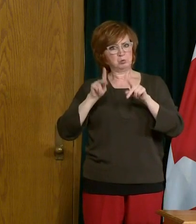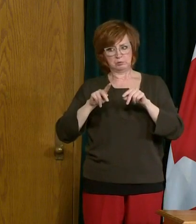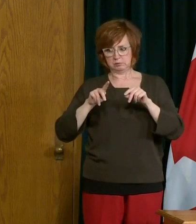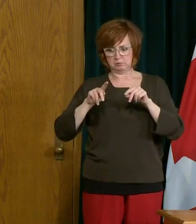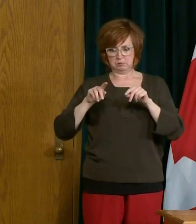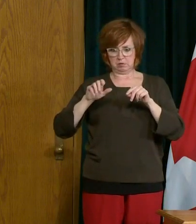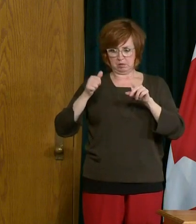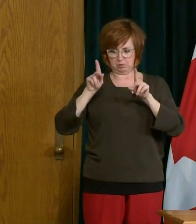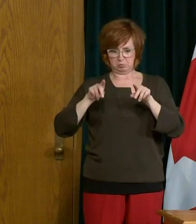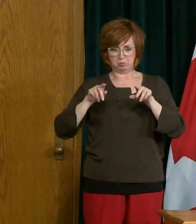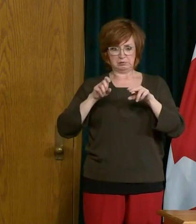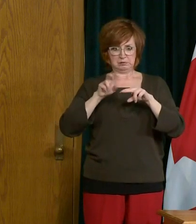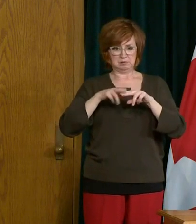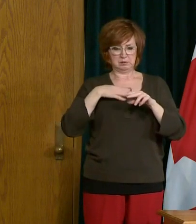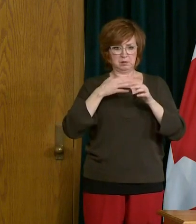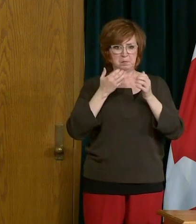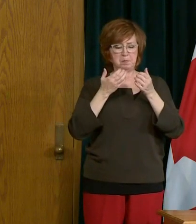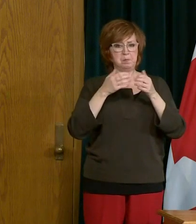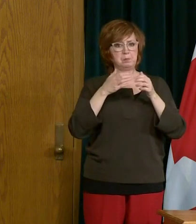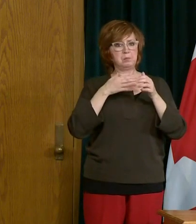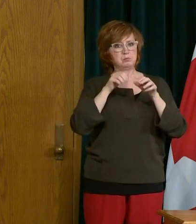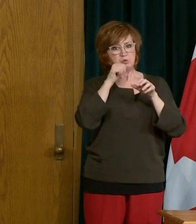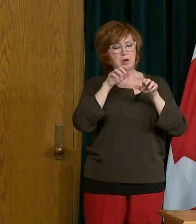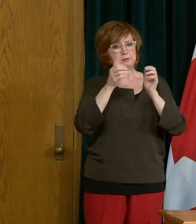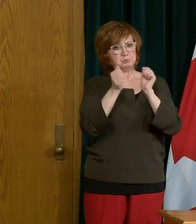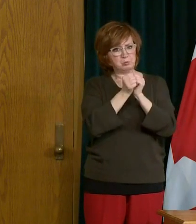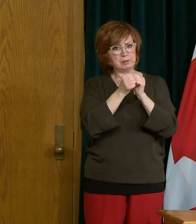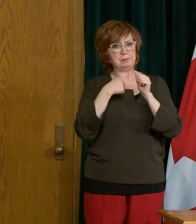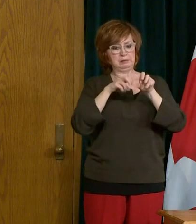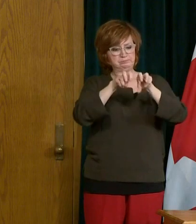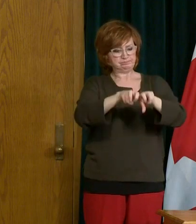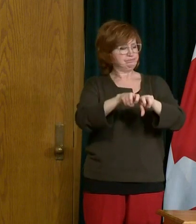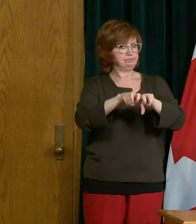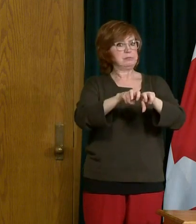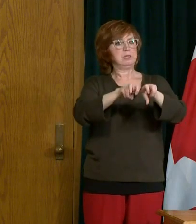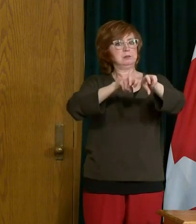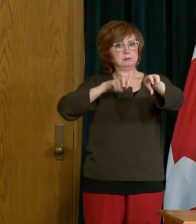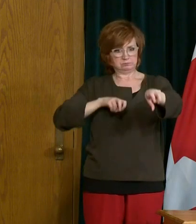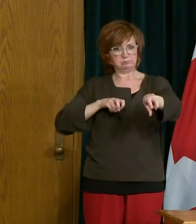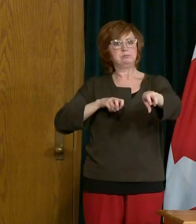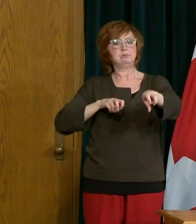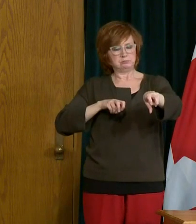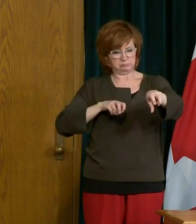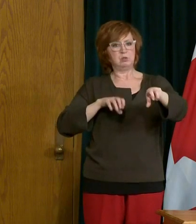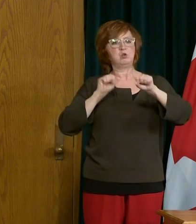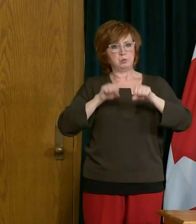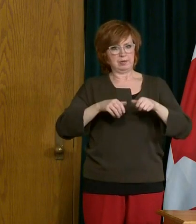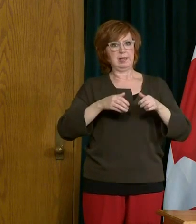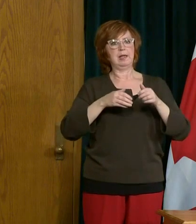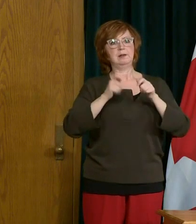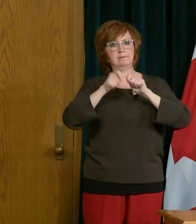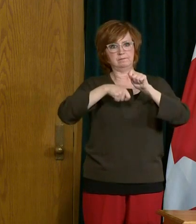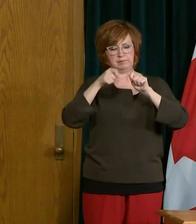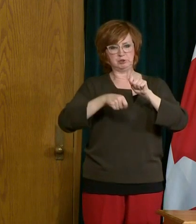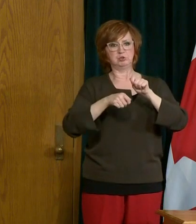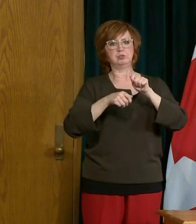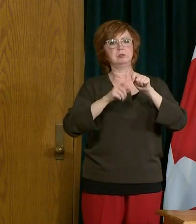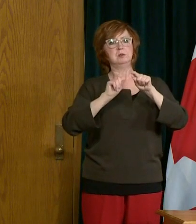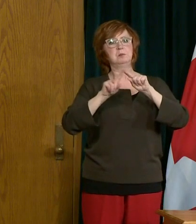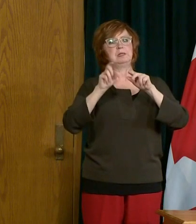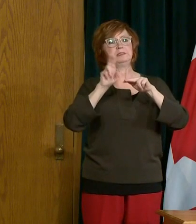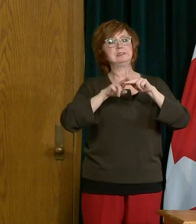household dynamic that we have spoken about for a number of days here now when you're out fishing. So these are suggestions often that have come